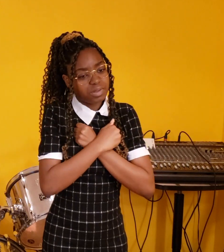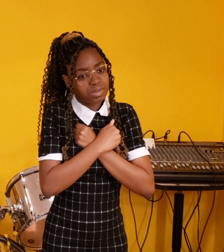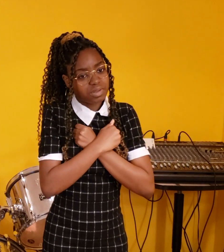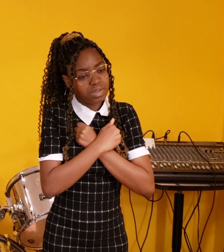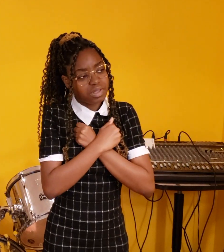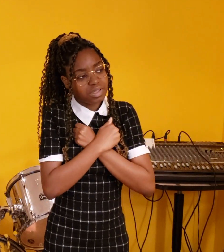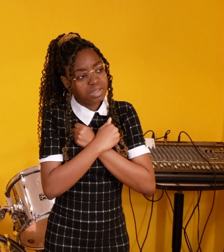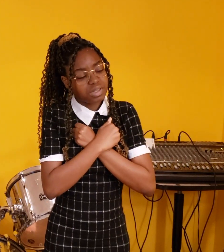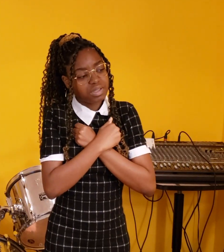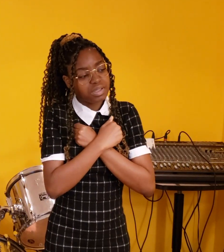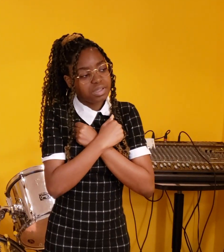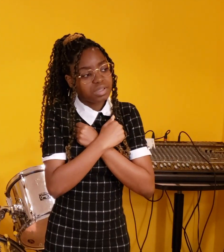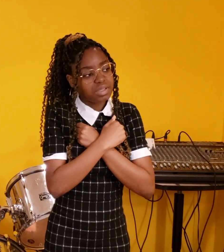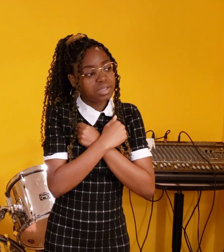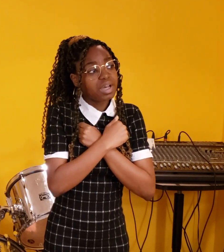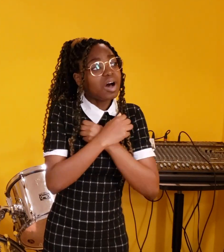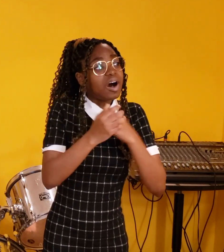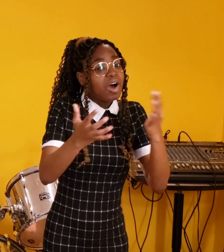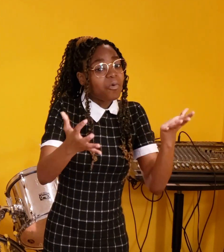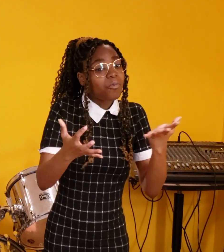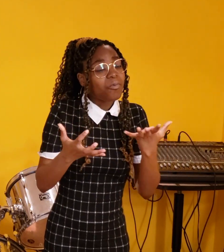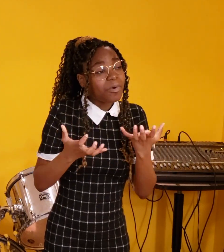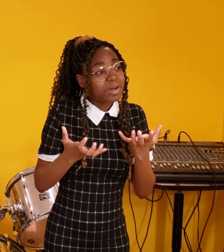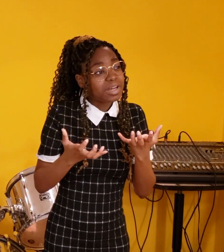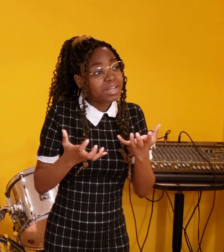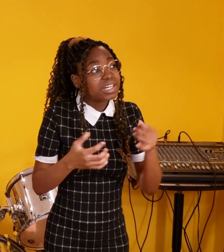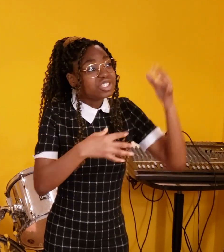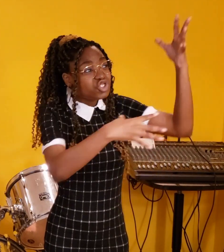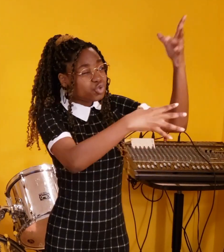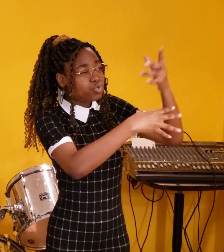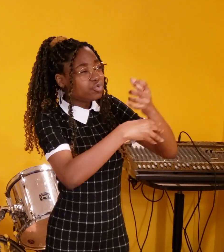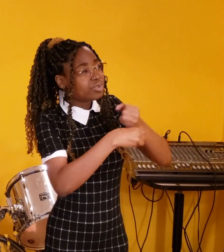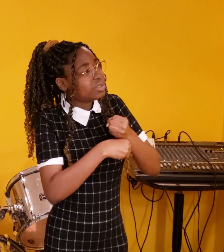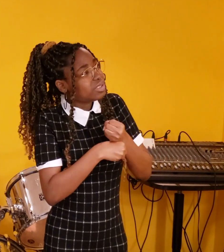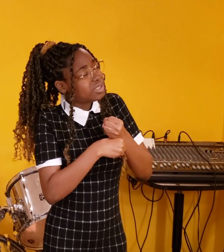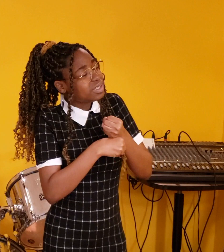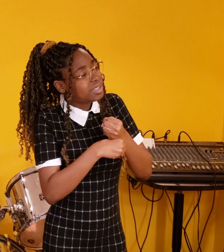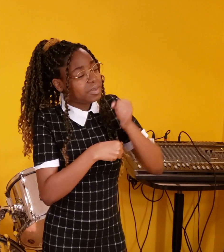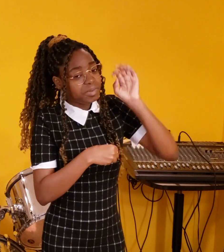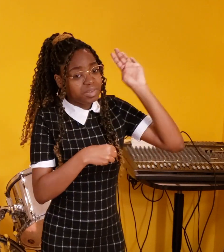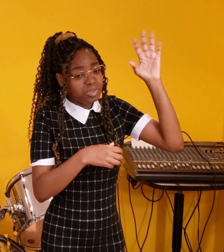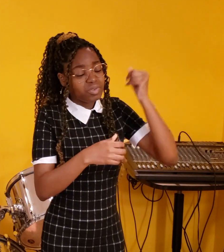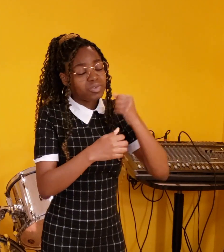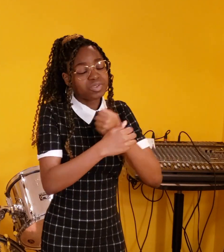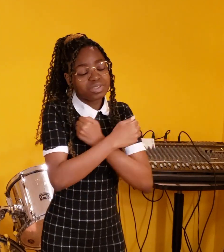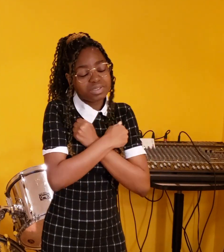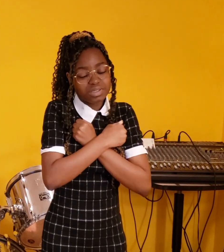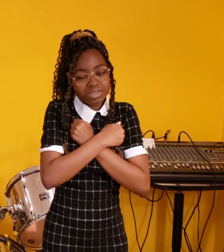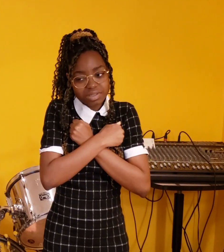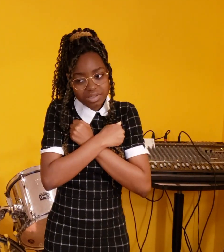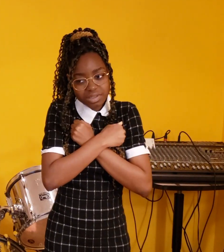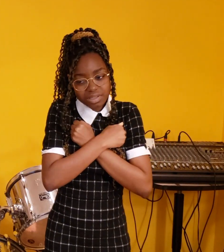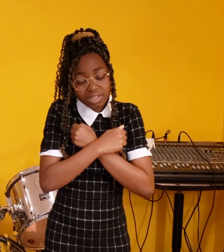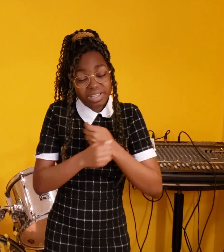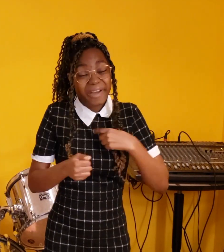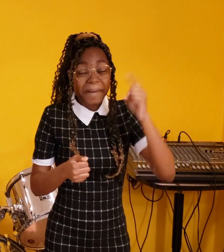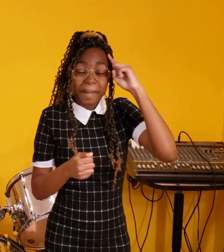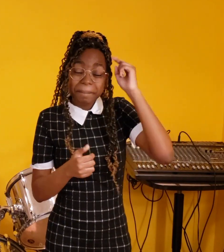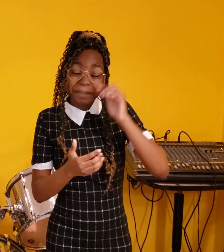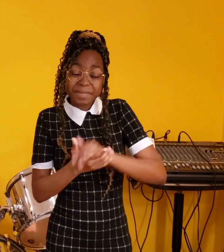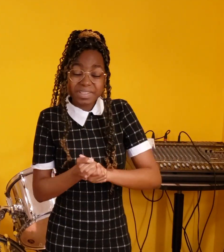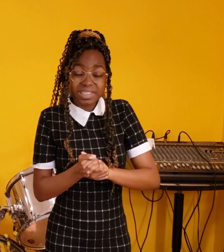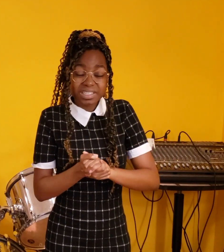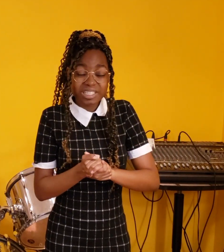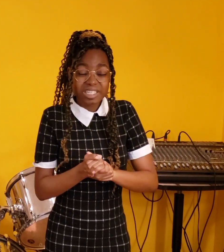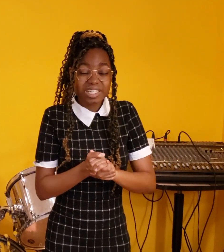be one of those on whom this charity is conferred. I believe in the covenant